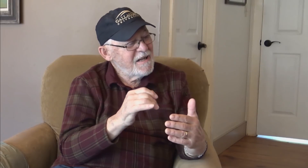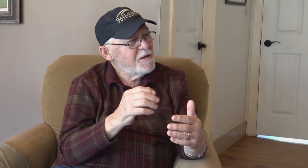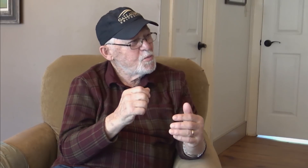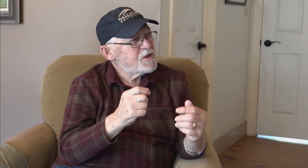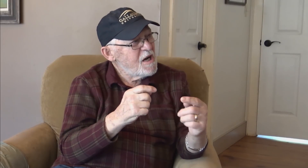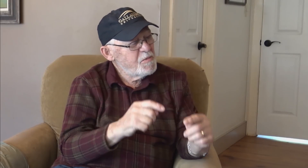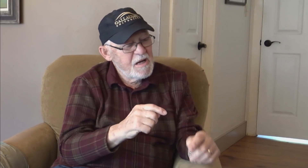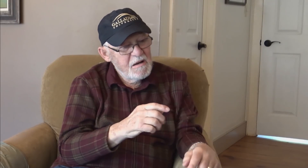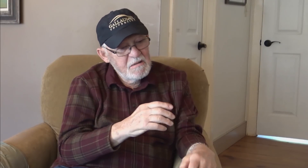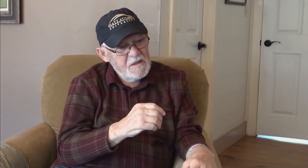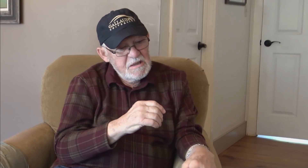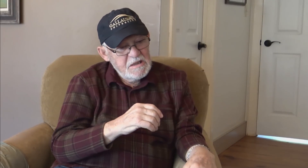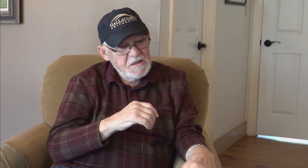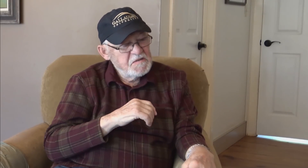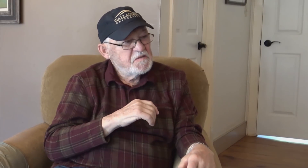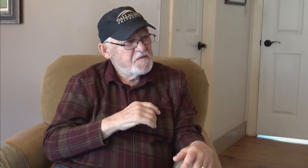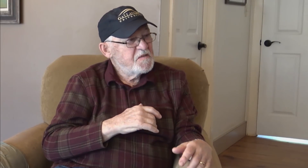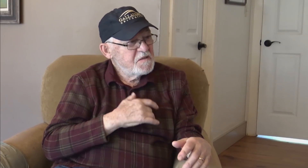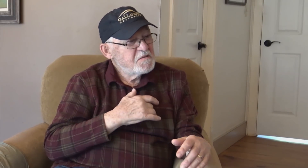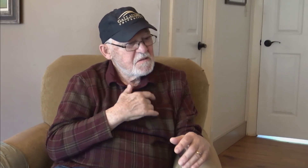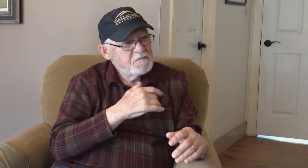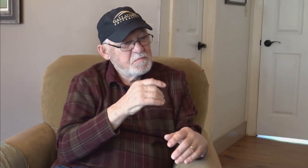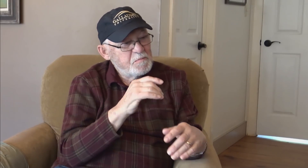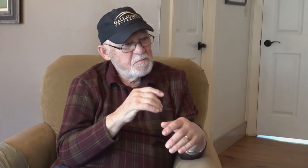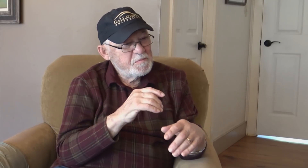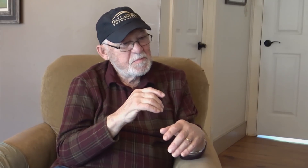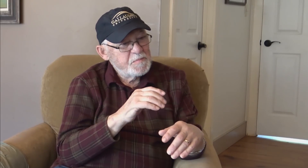And I could certainly see what was happening.